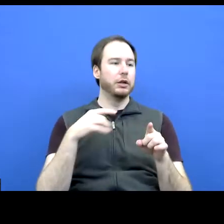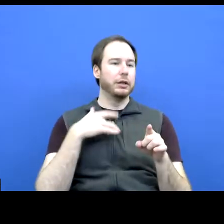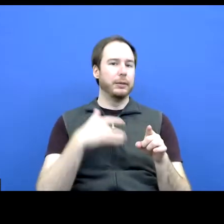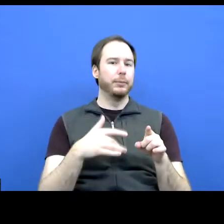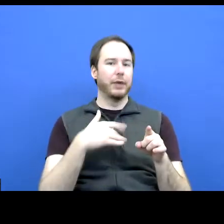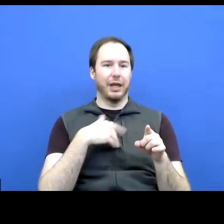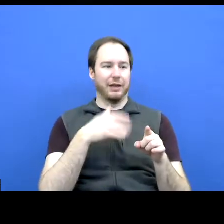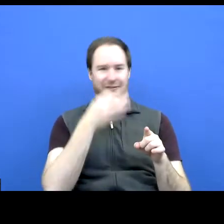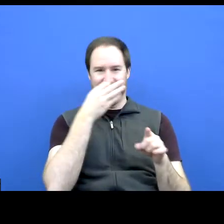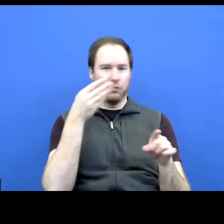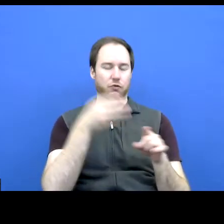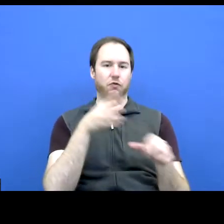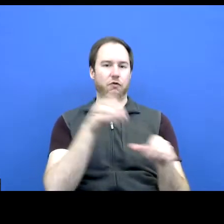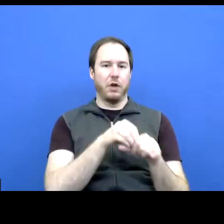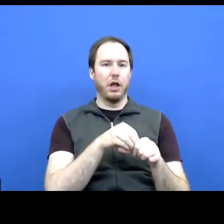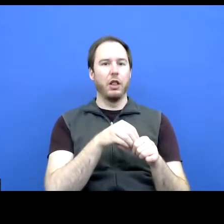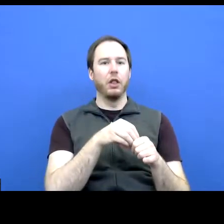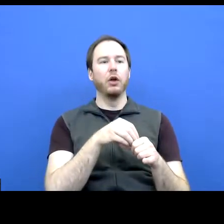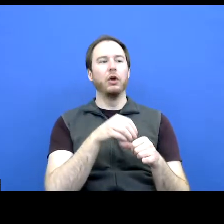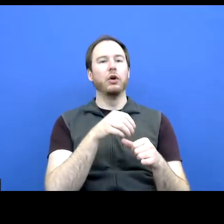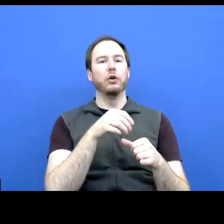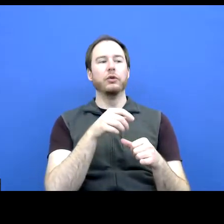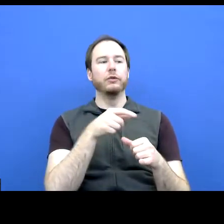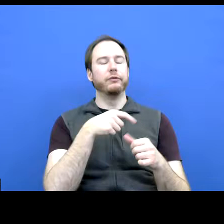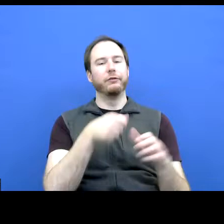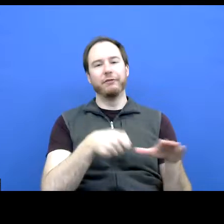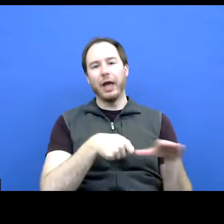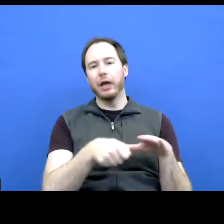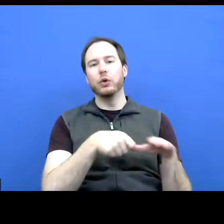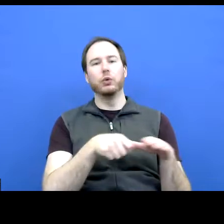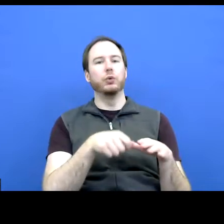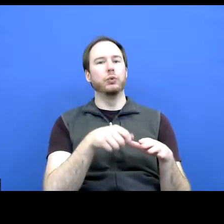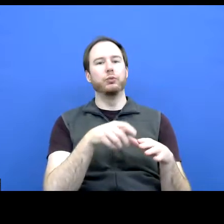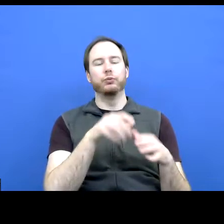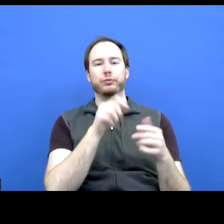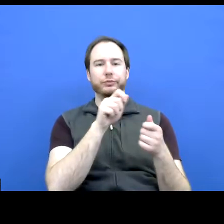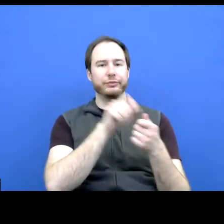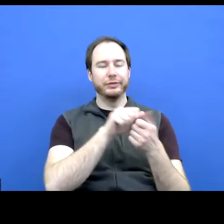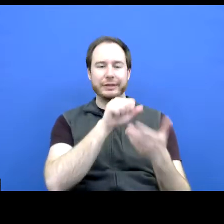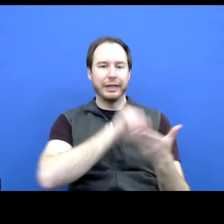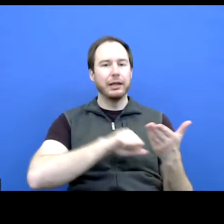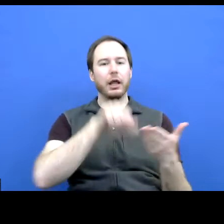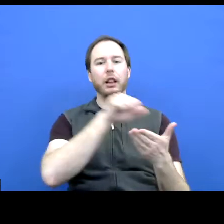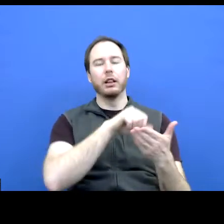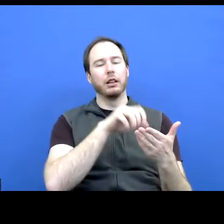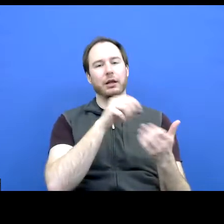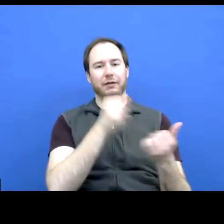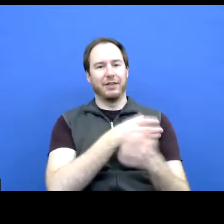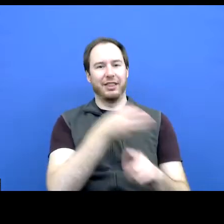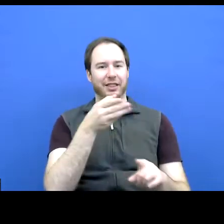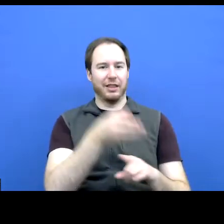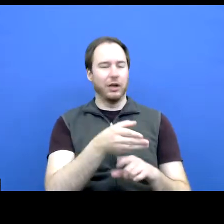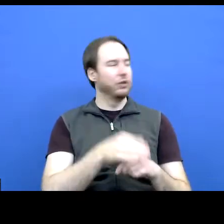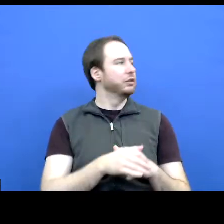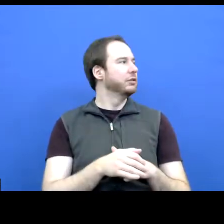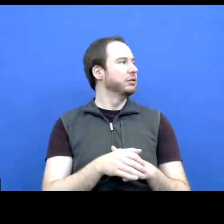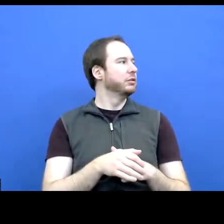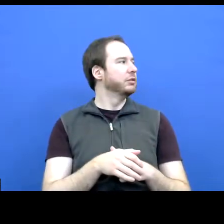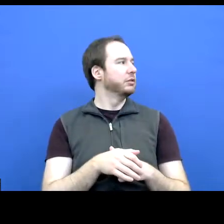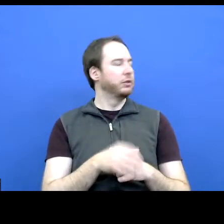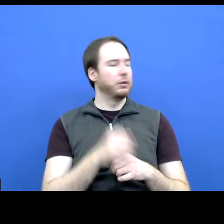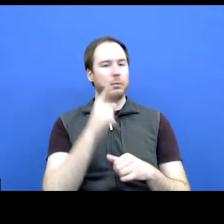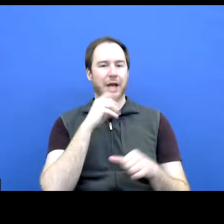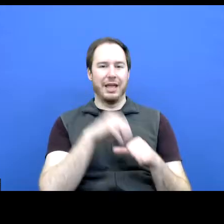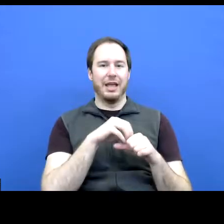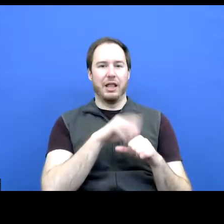a facility right there where they have the car wash in, they have the vacuum, they clean the car, the vacuum in your car and everything else. So but it's